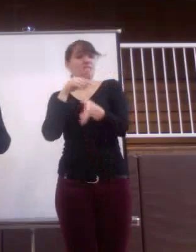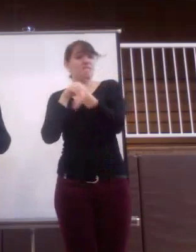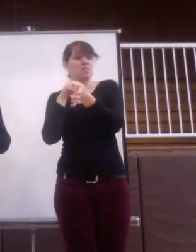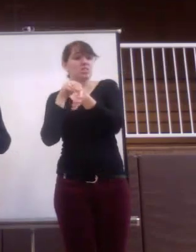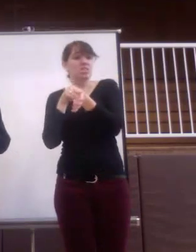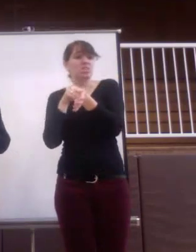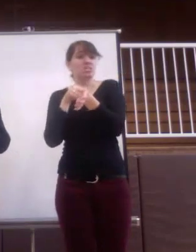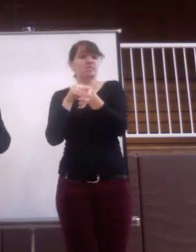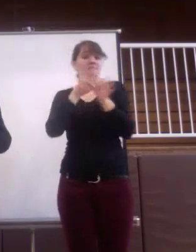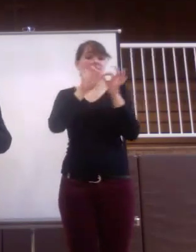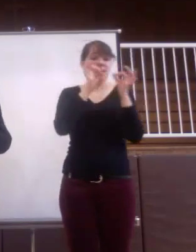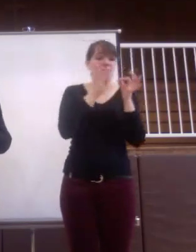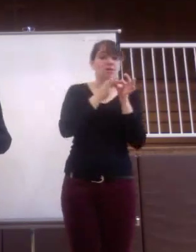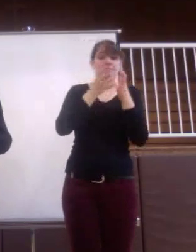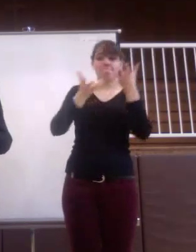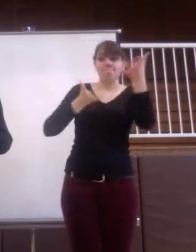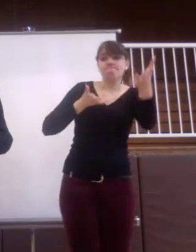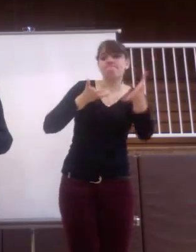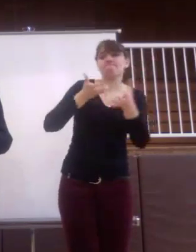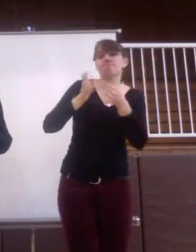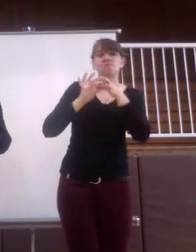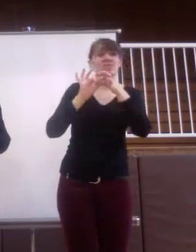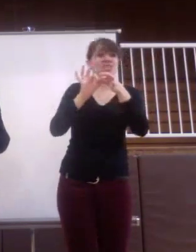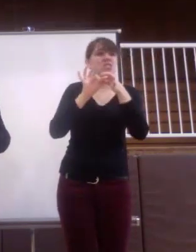and their families.